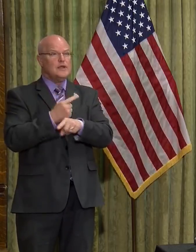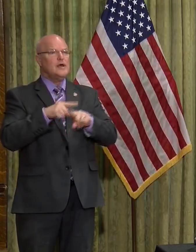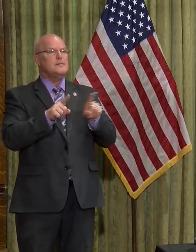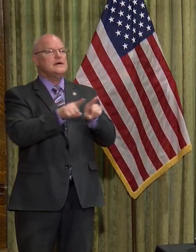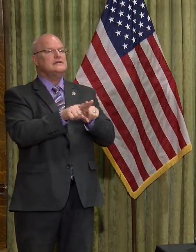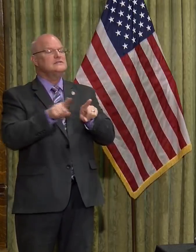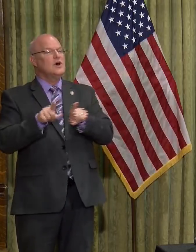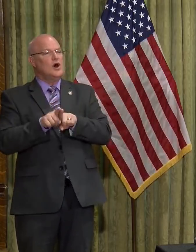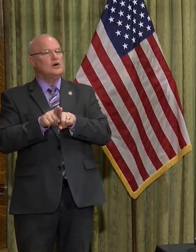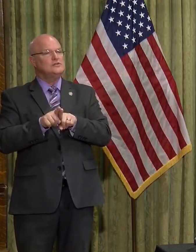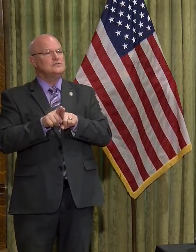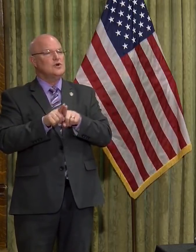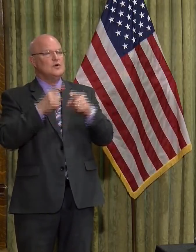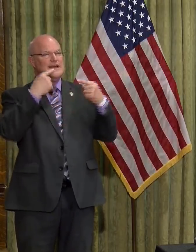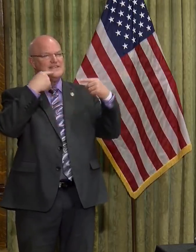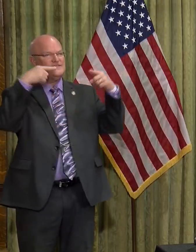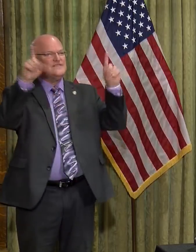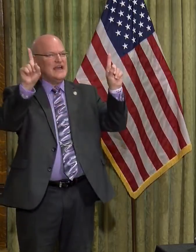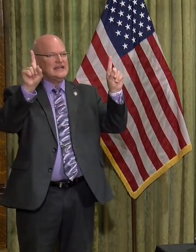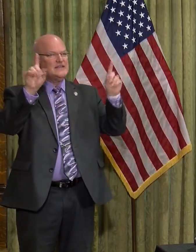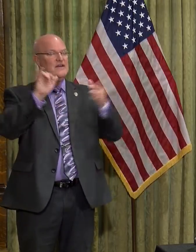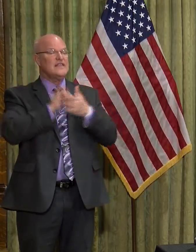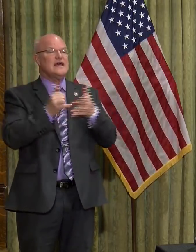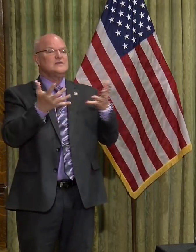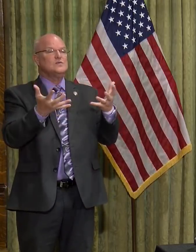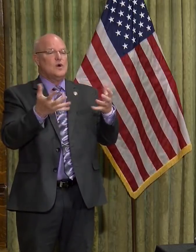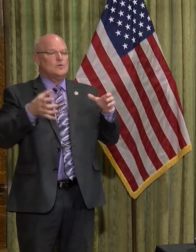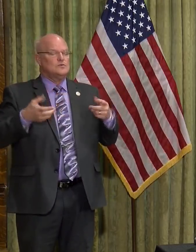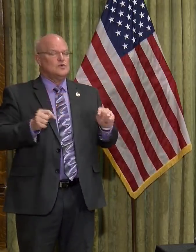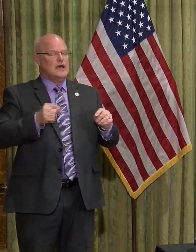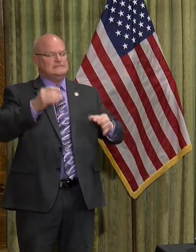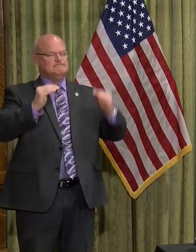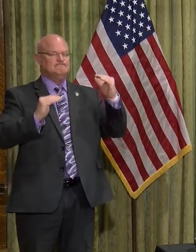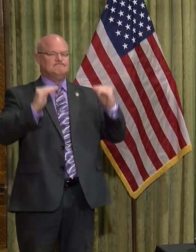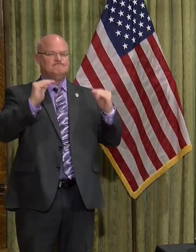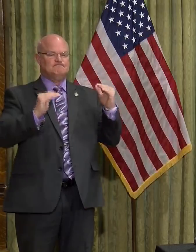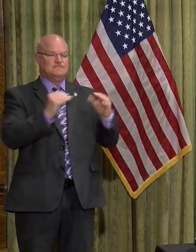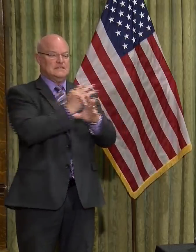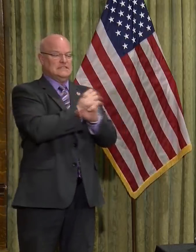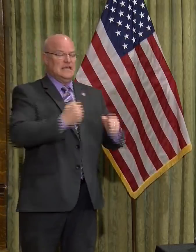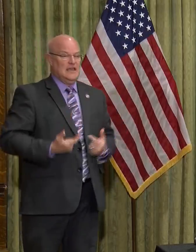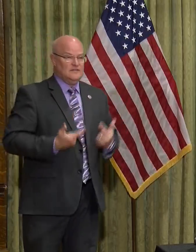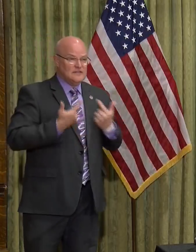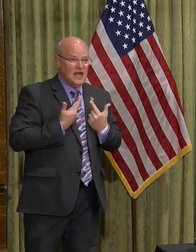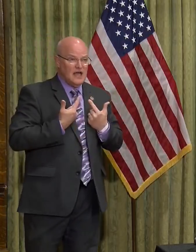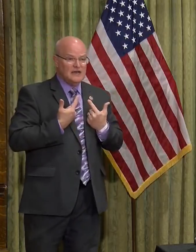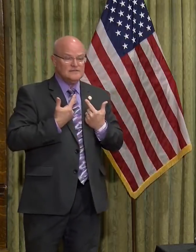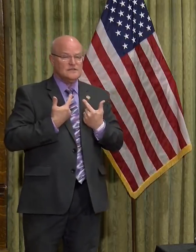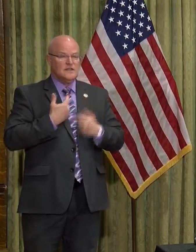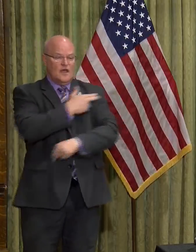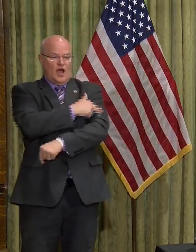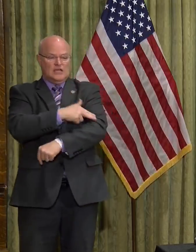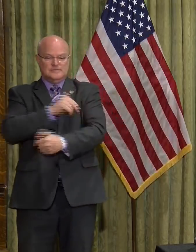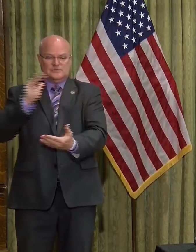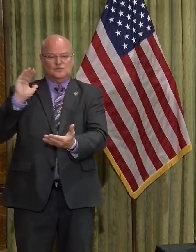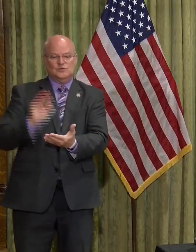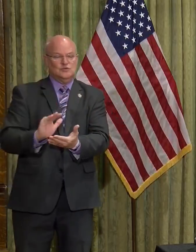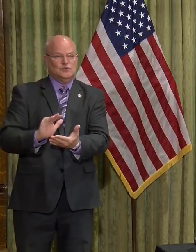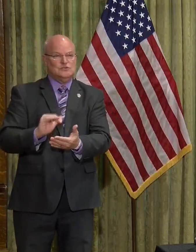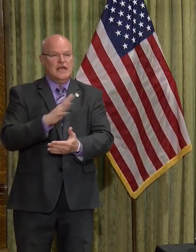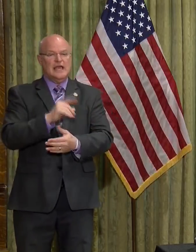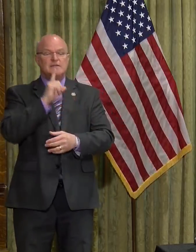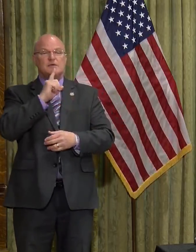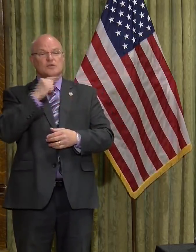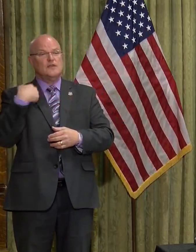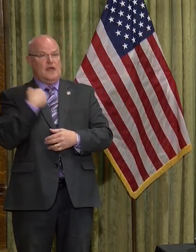is also being effective. And that's what we're trying to judge, to save lives, to reduce hospitalizations, and to